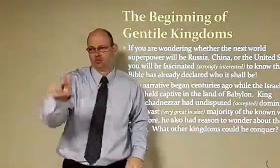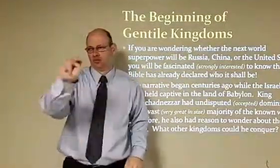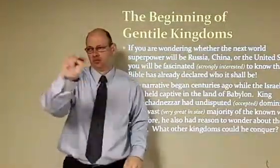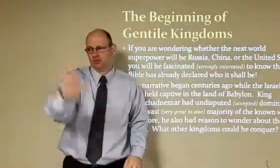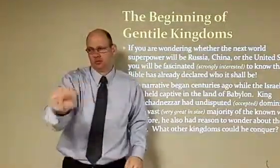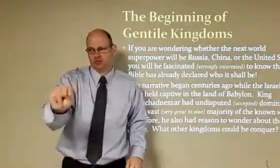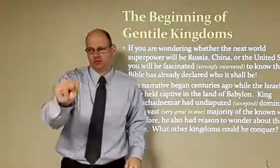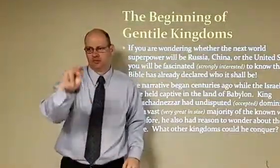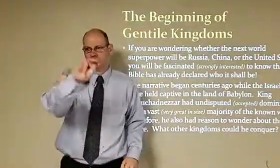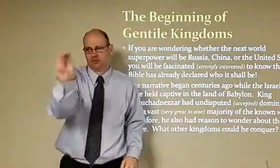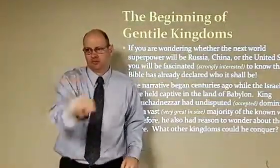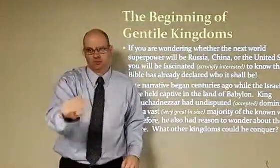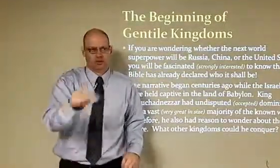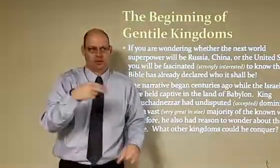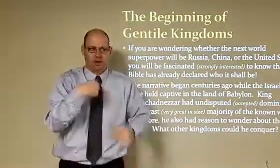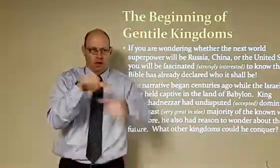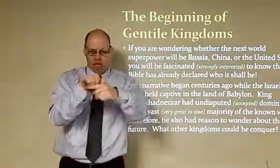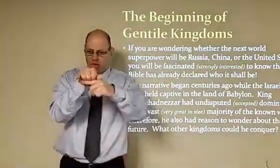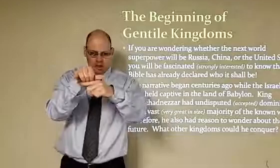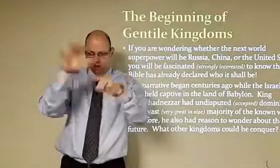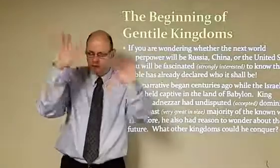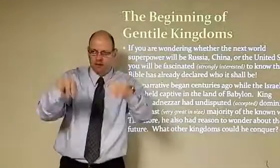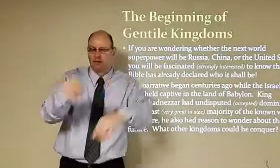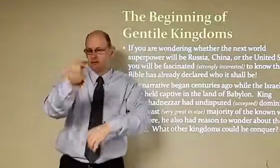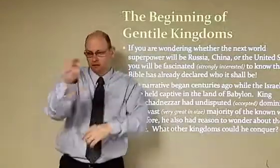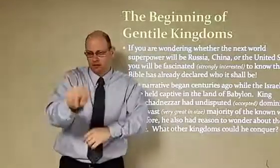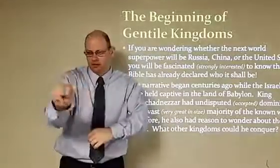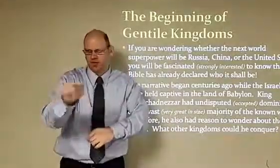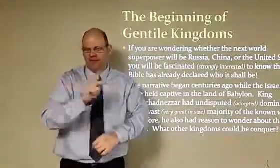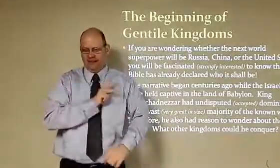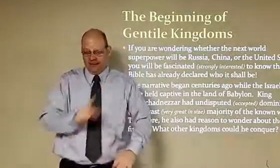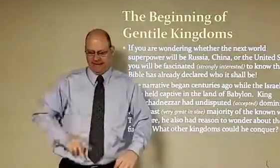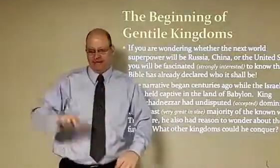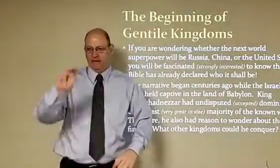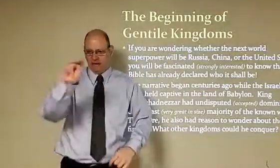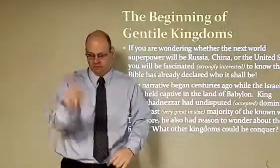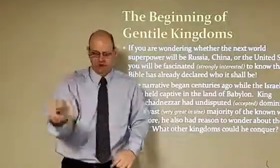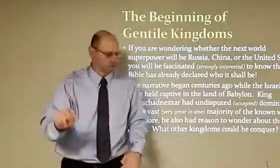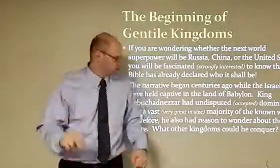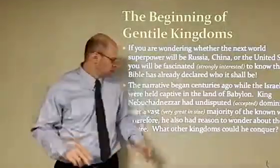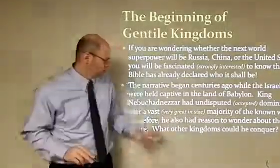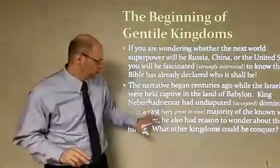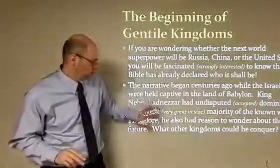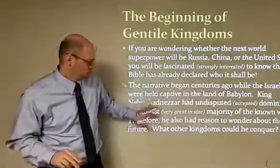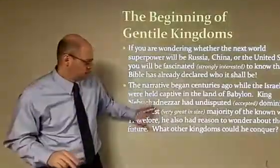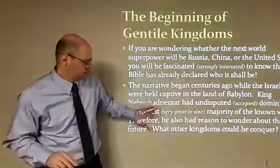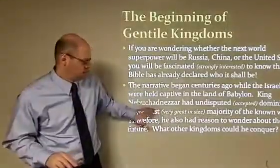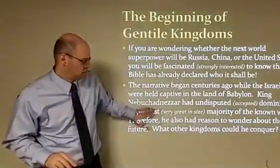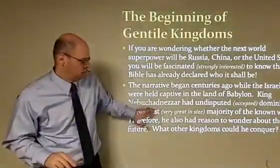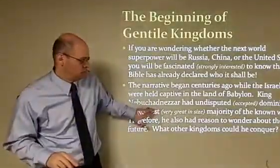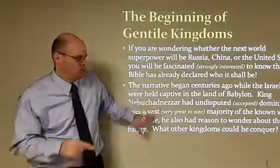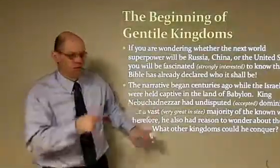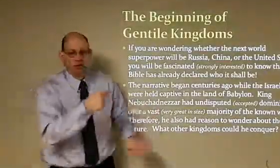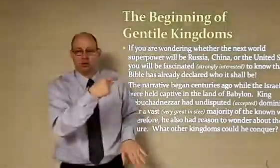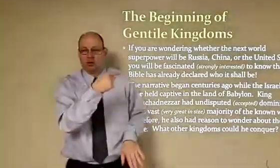I'm gonna sign his name this in the shape of a Z for a sign name. This is gonna be Nebuchadnezzar.